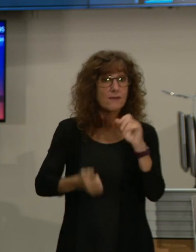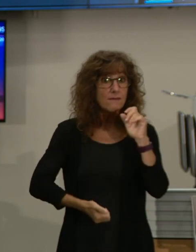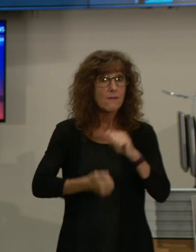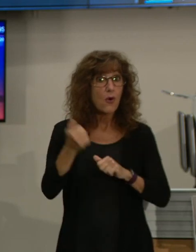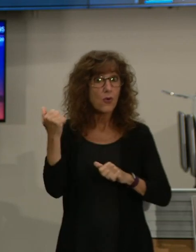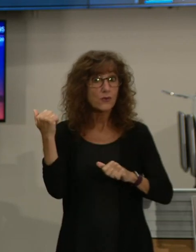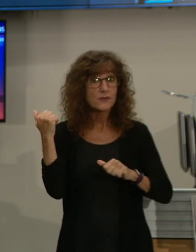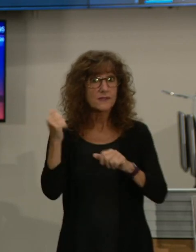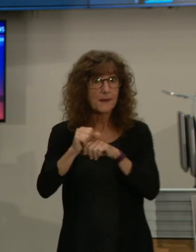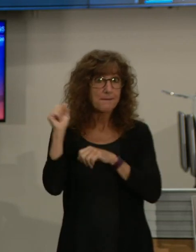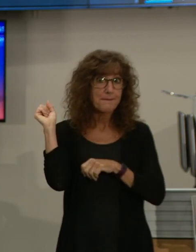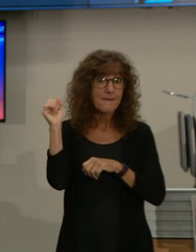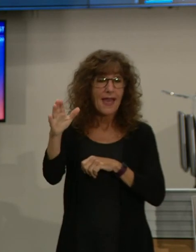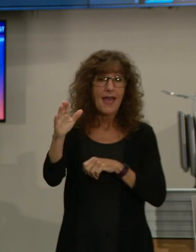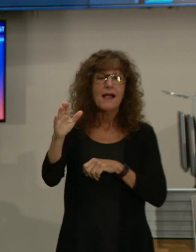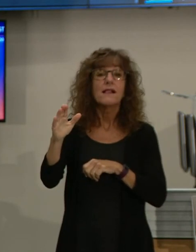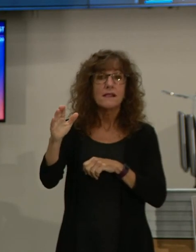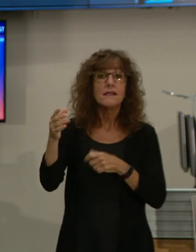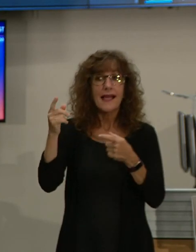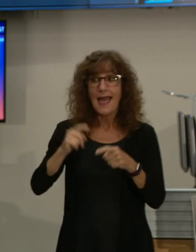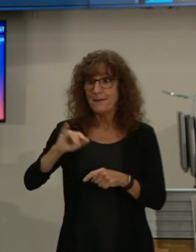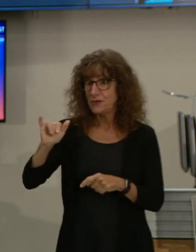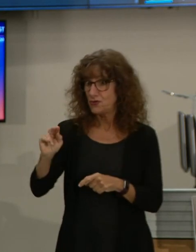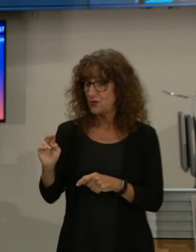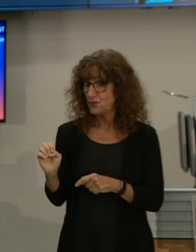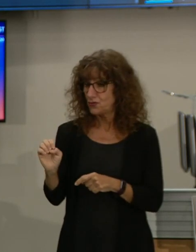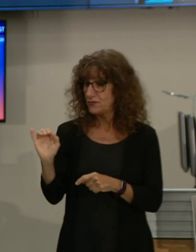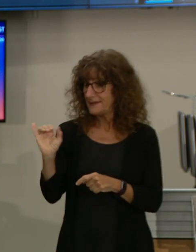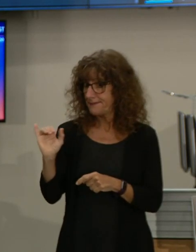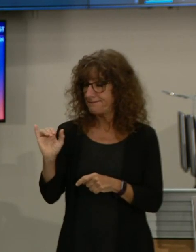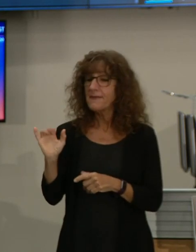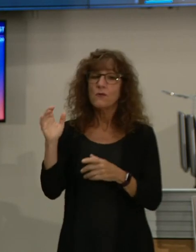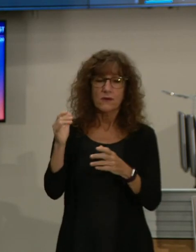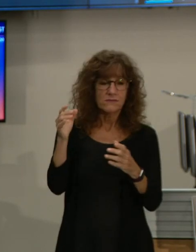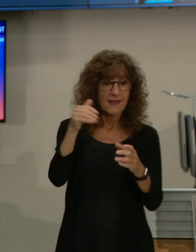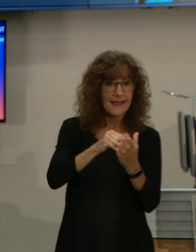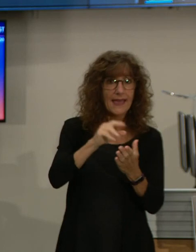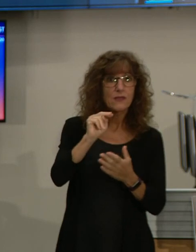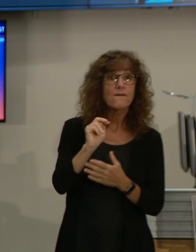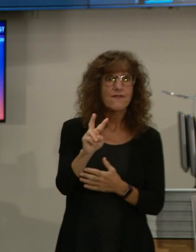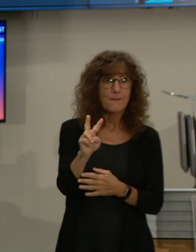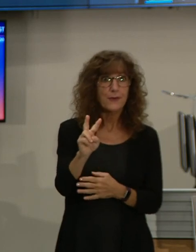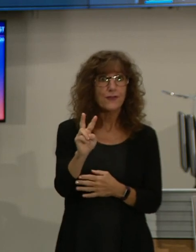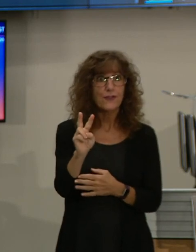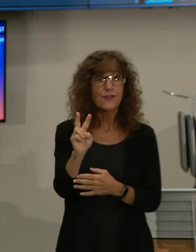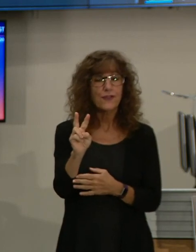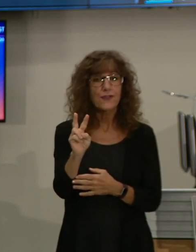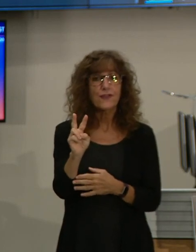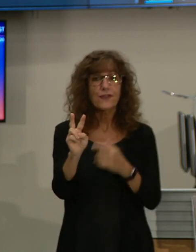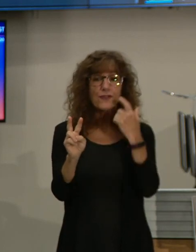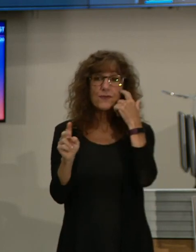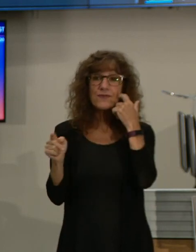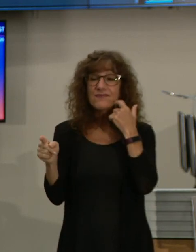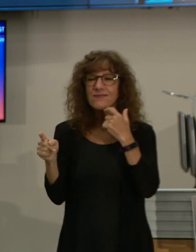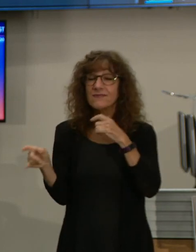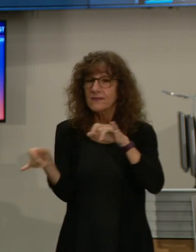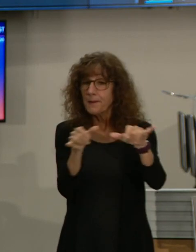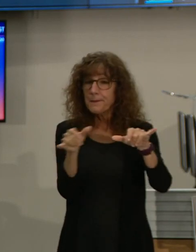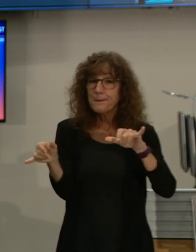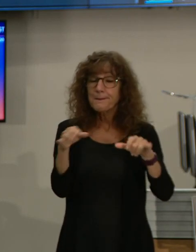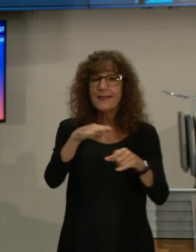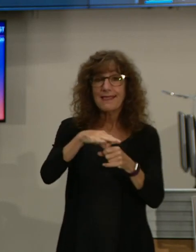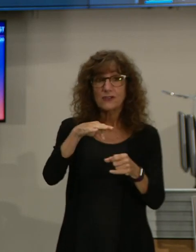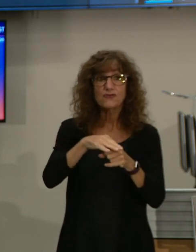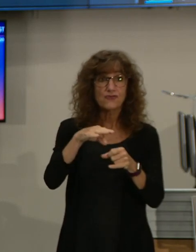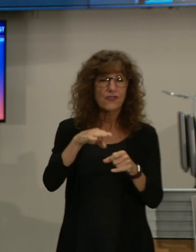by mail. We've already set the precedent for it. We want to do like we did in June during the primary. We want to be able to conduct the